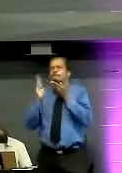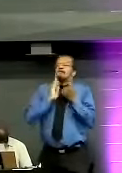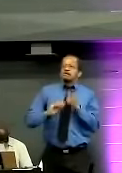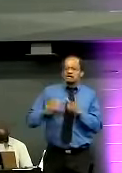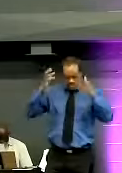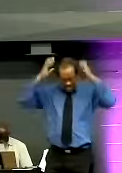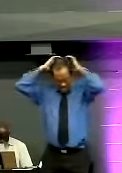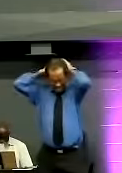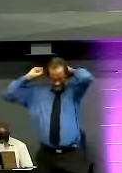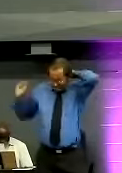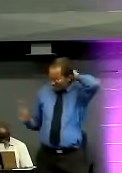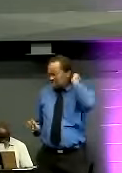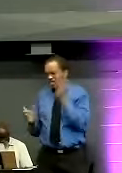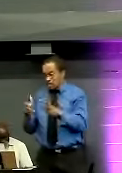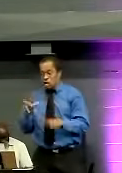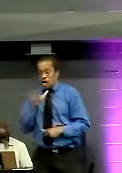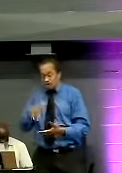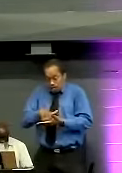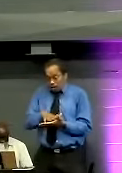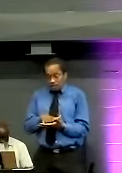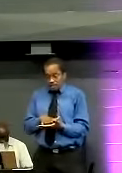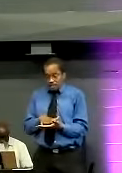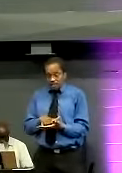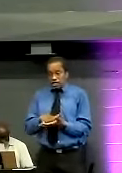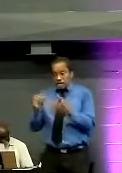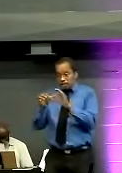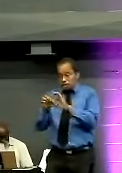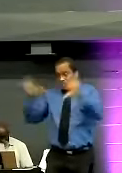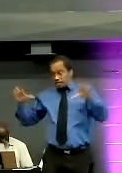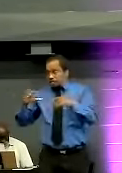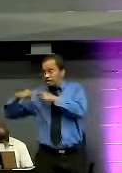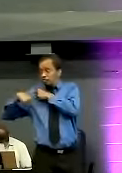hair back in a ponytail. It's not weakness. It's really the release of strength.